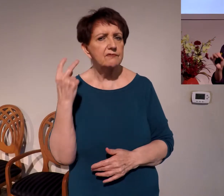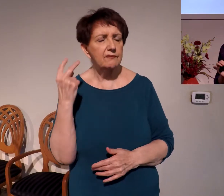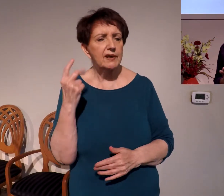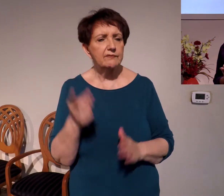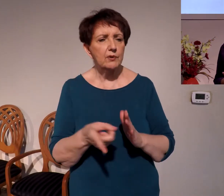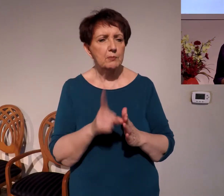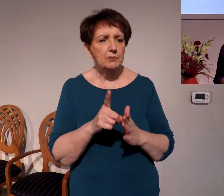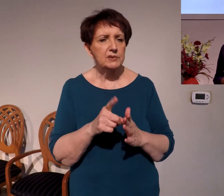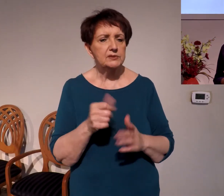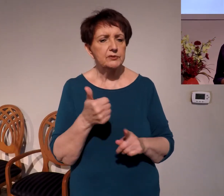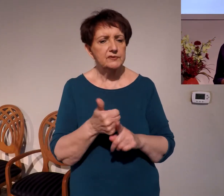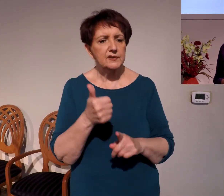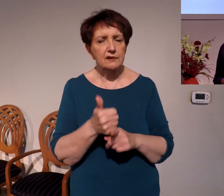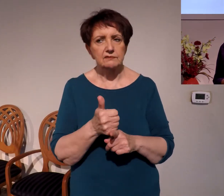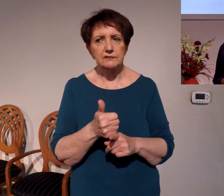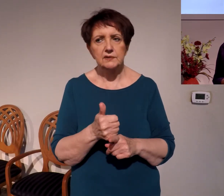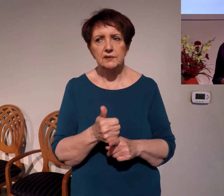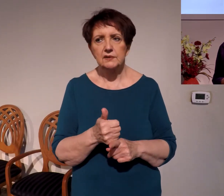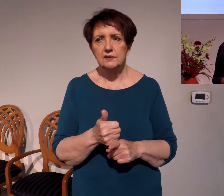to yourself.